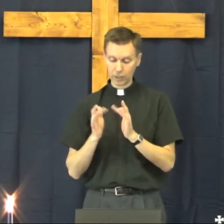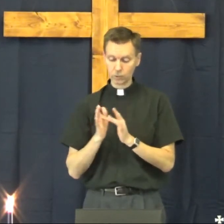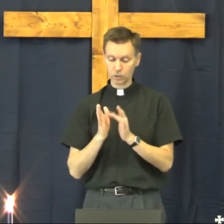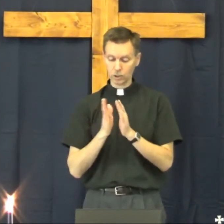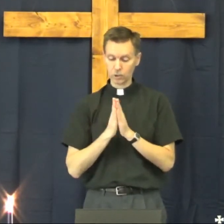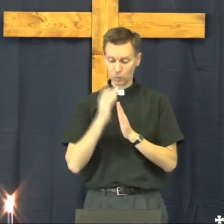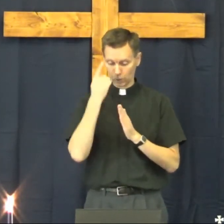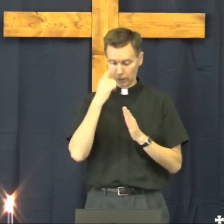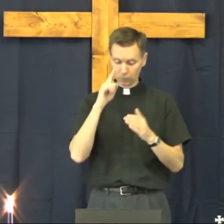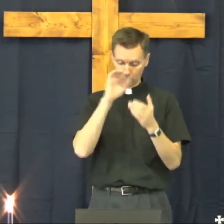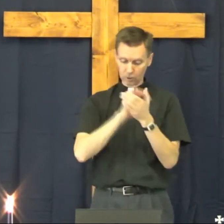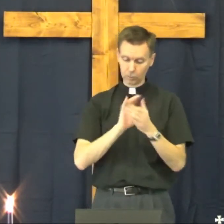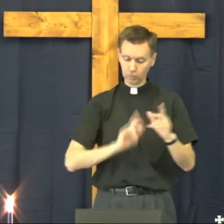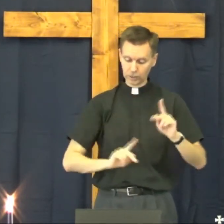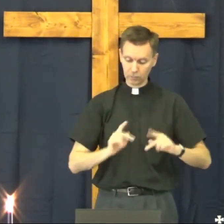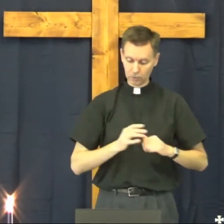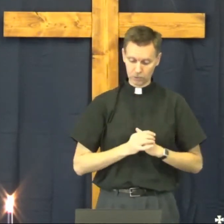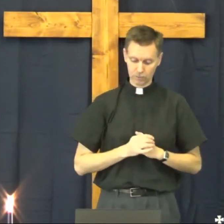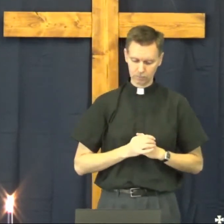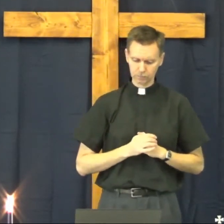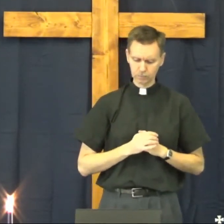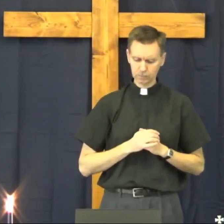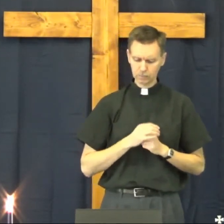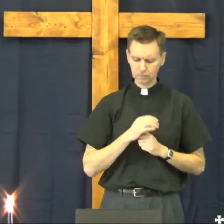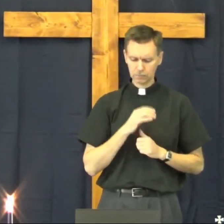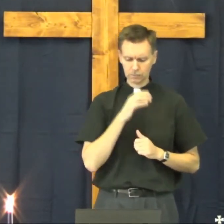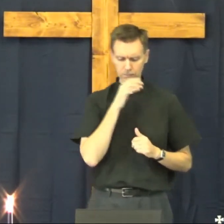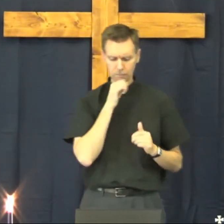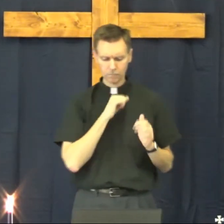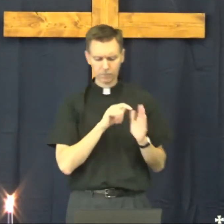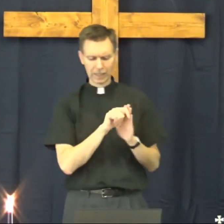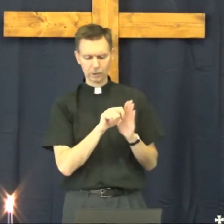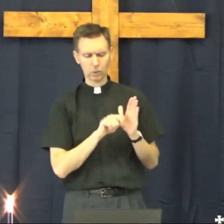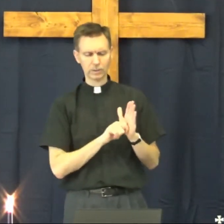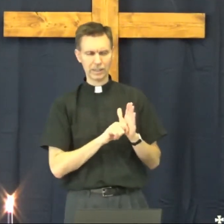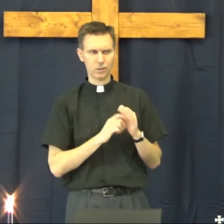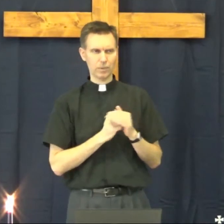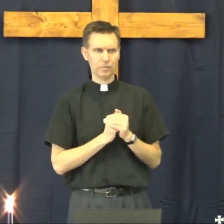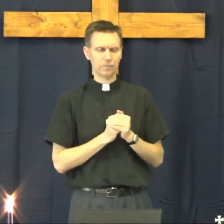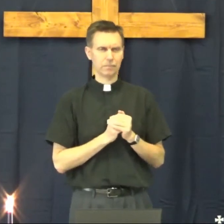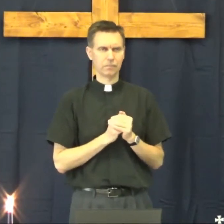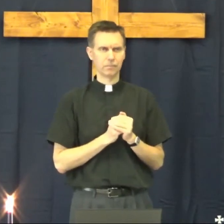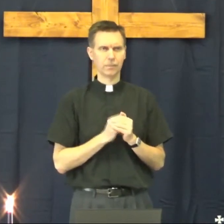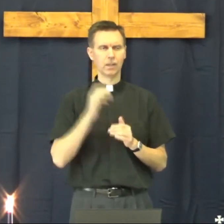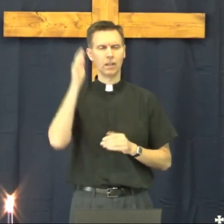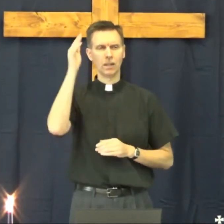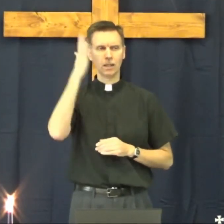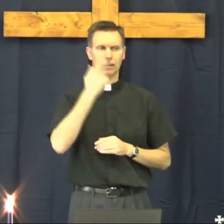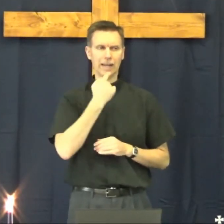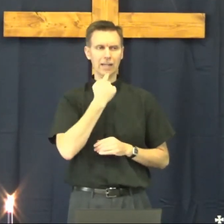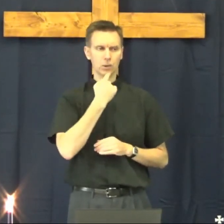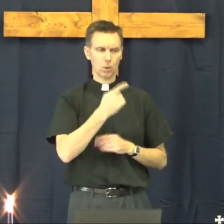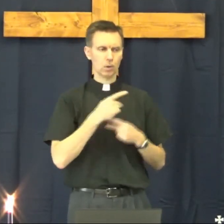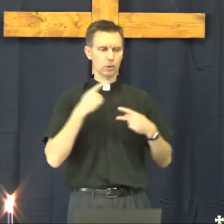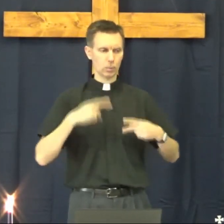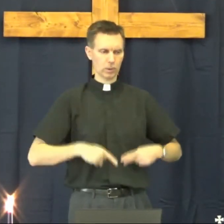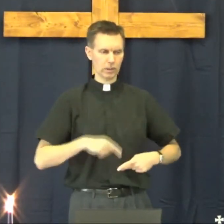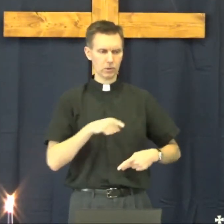Especially Jesus prayed for believers. Now in the Old Testament, God told the priests